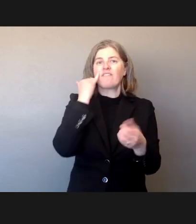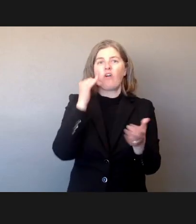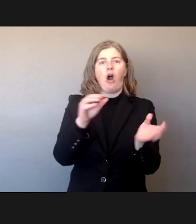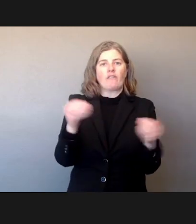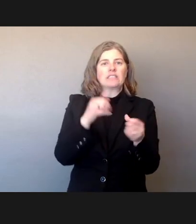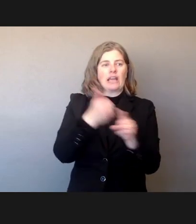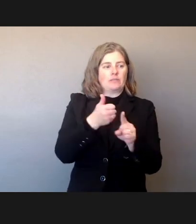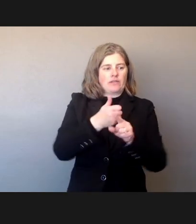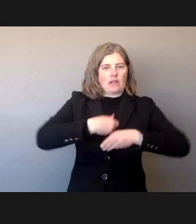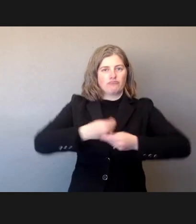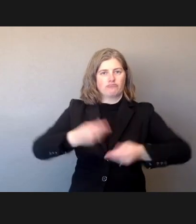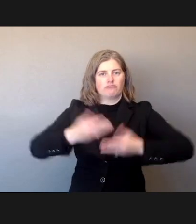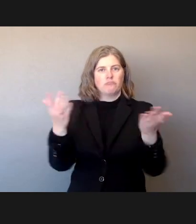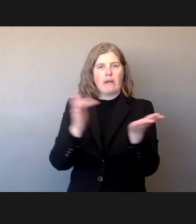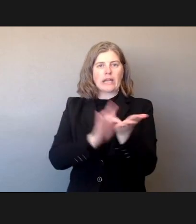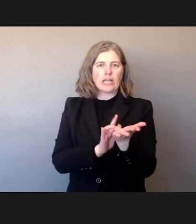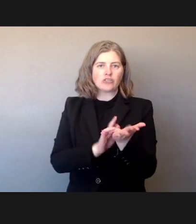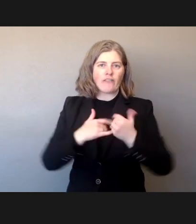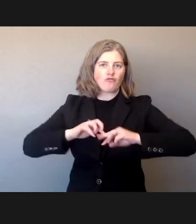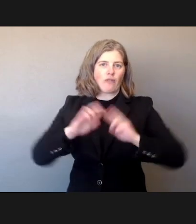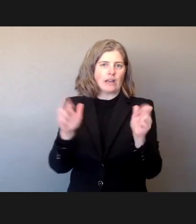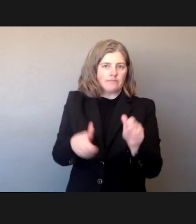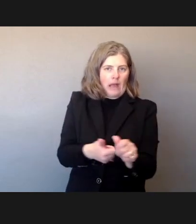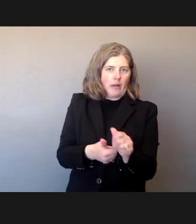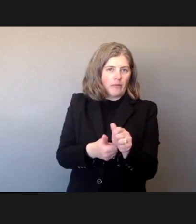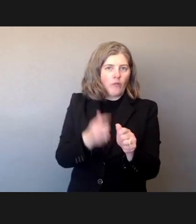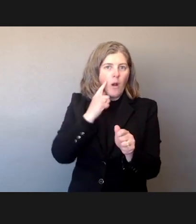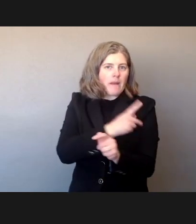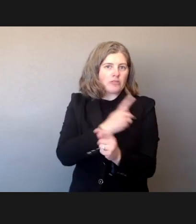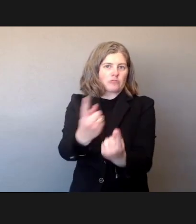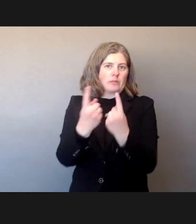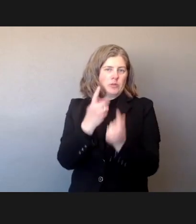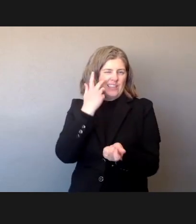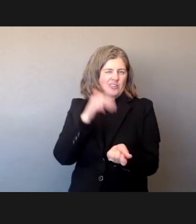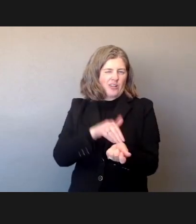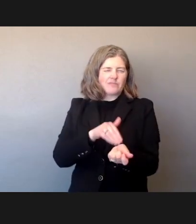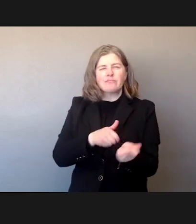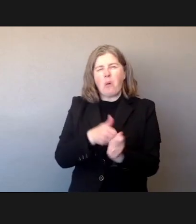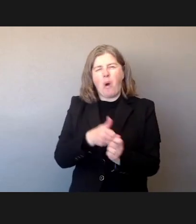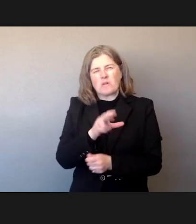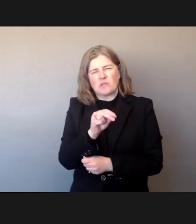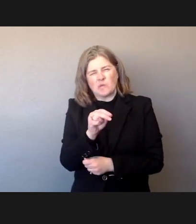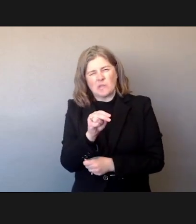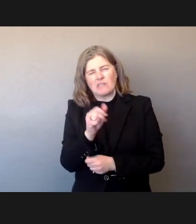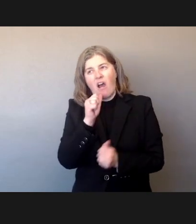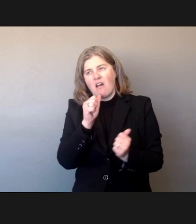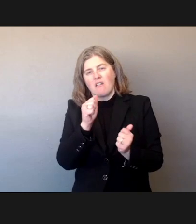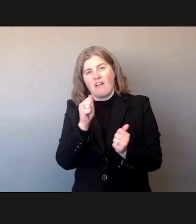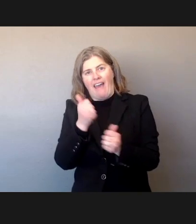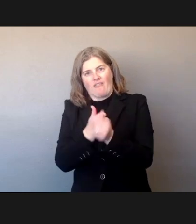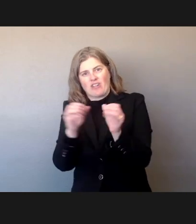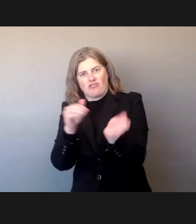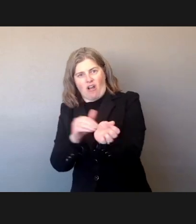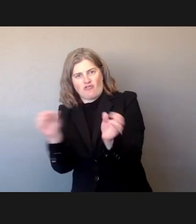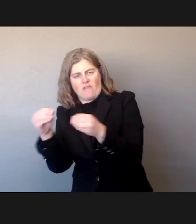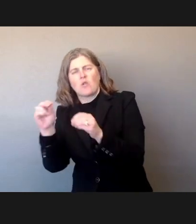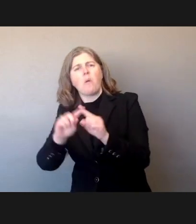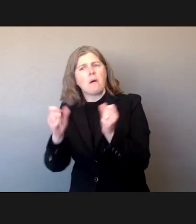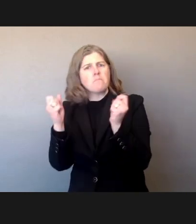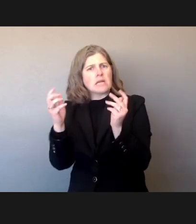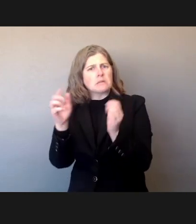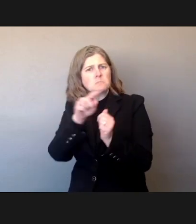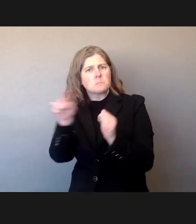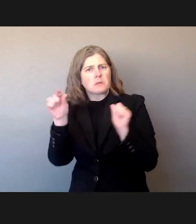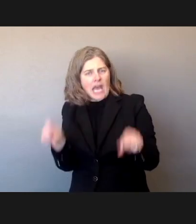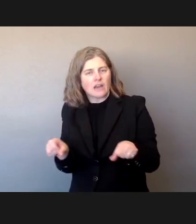dispense medications to patients coming in, which isn't which isn't every office, but it's a fair number. You know, we